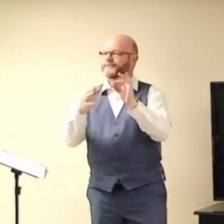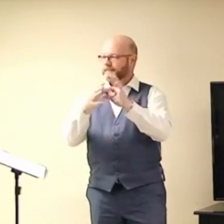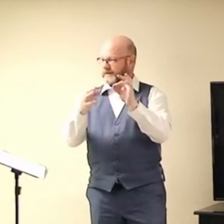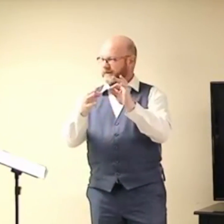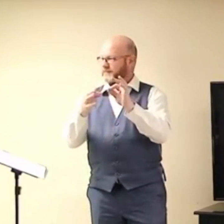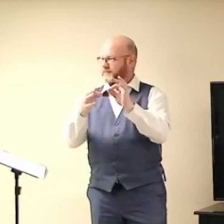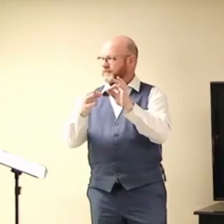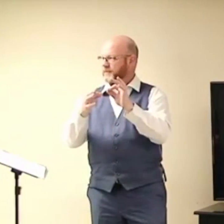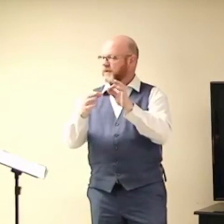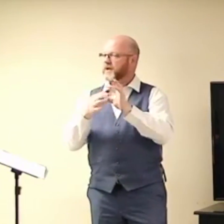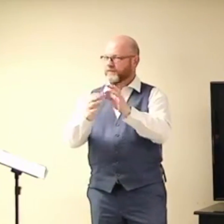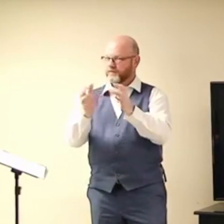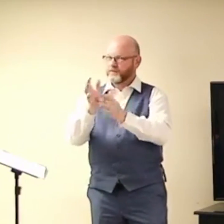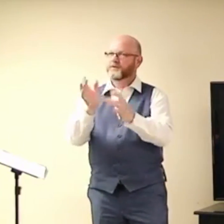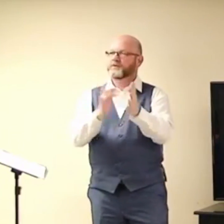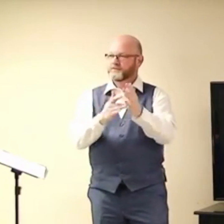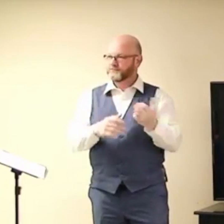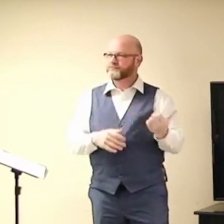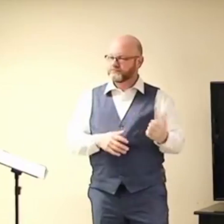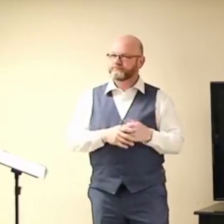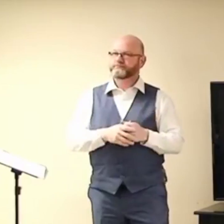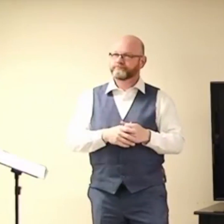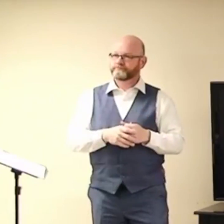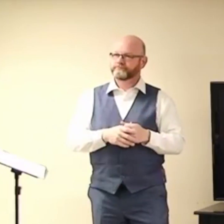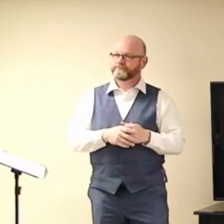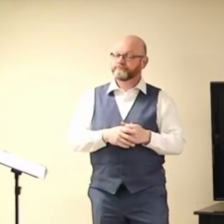support the claims of Jesus.